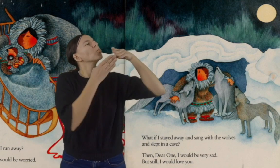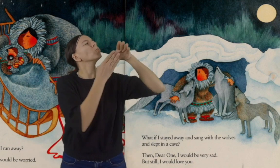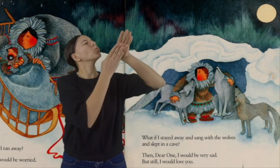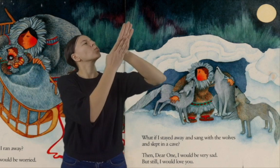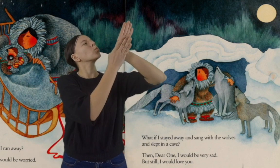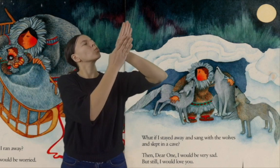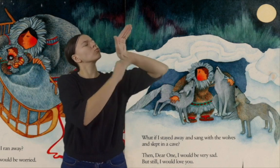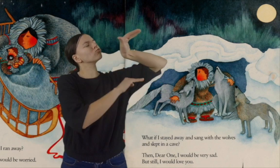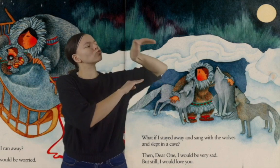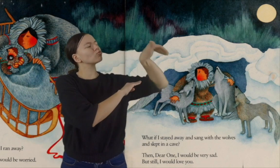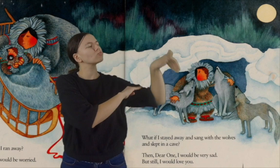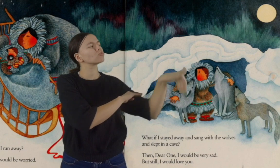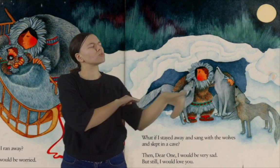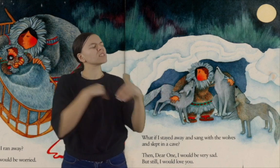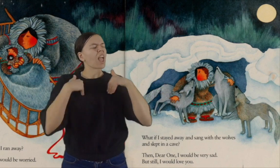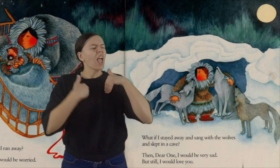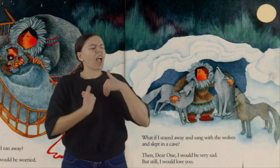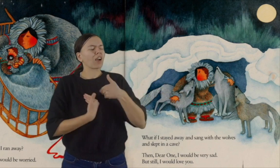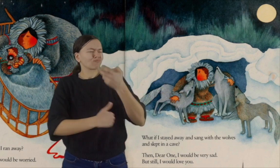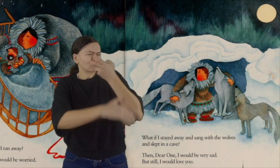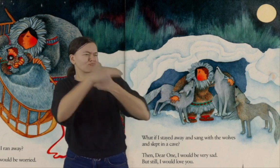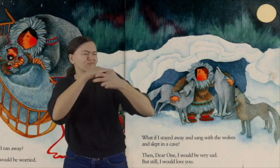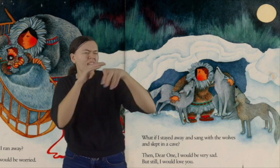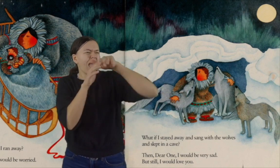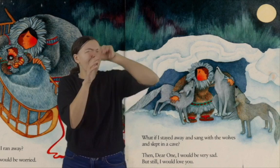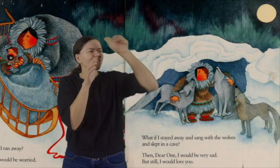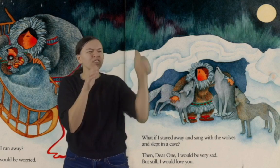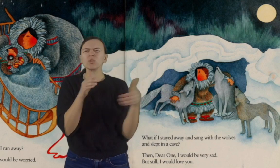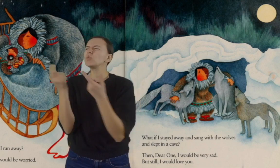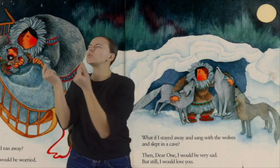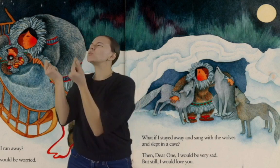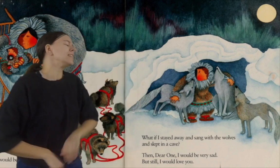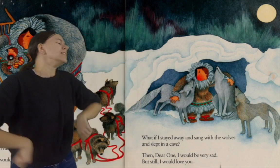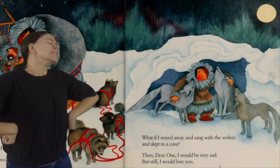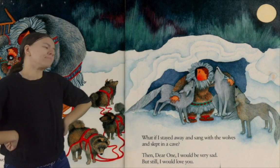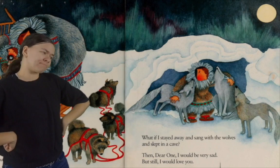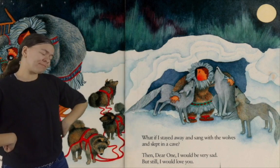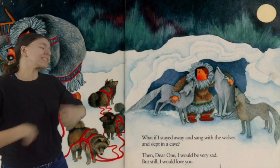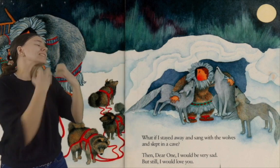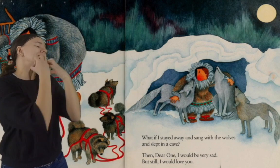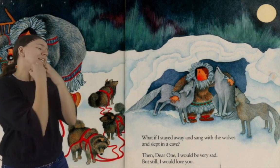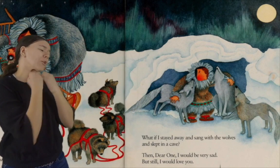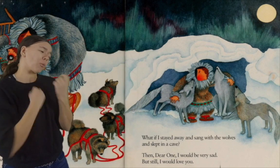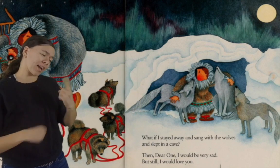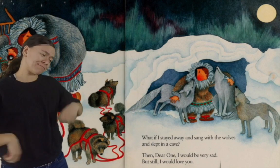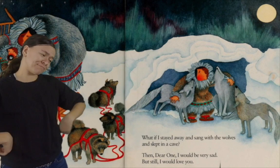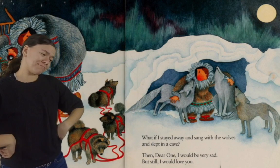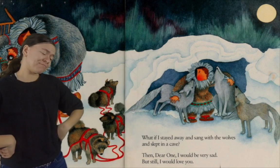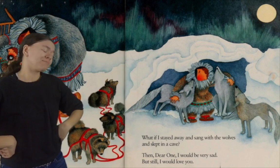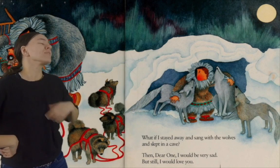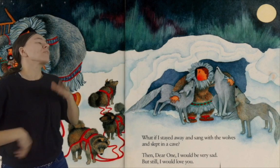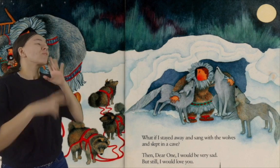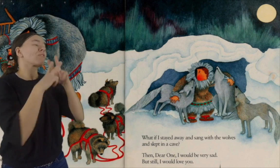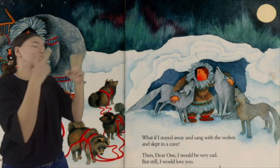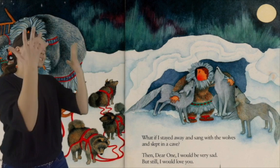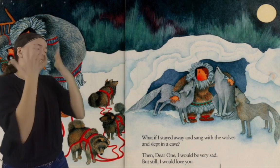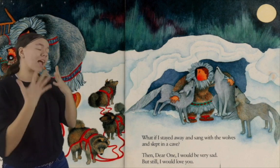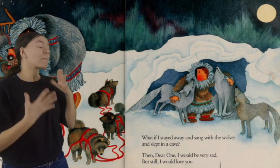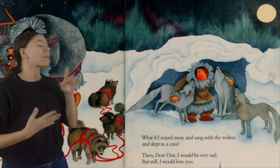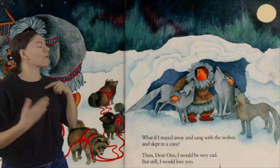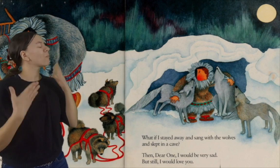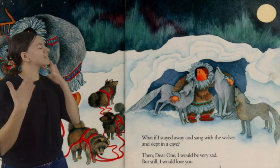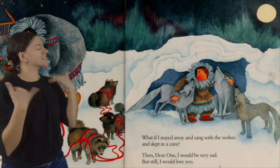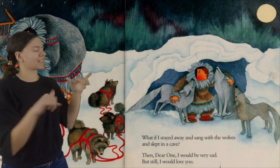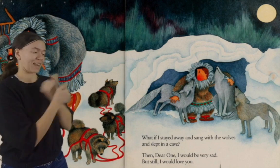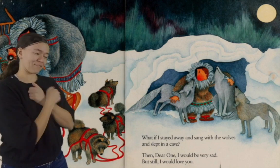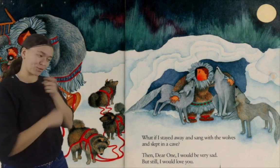What if I stayed away and sang with the wolves and slept in a cave? Then, dear one, I would be very